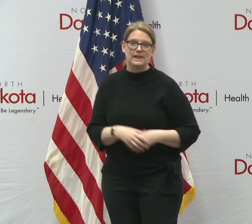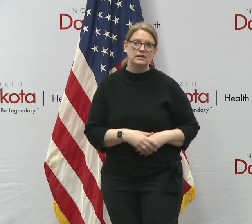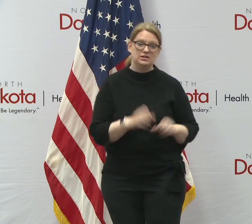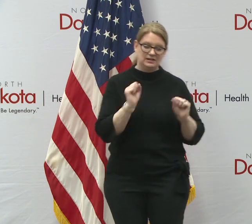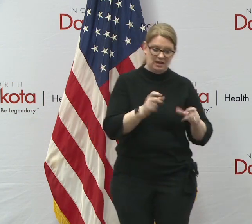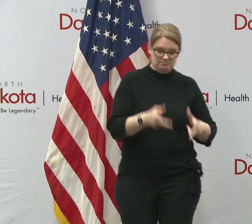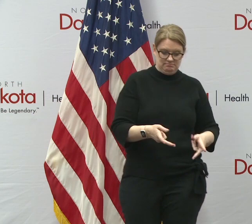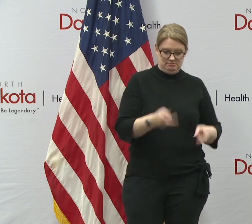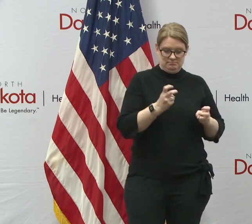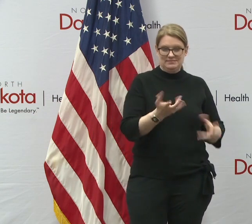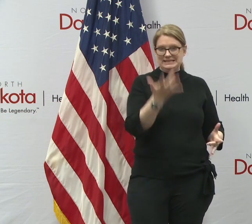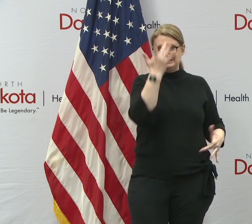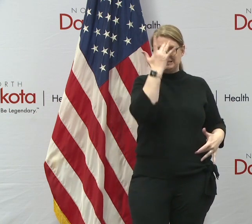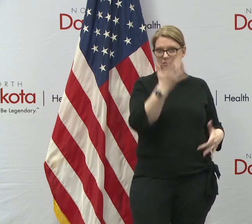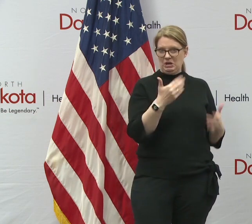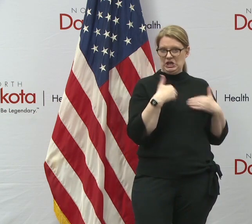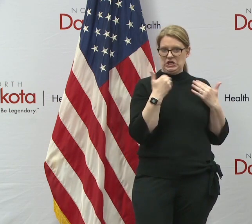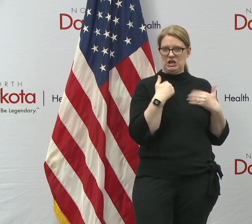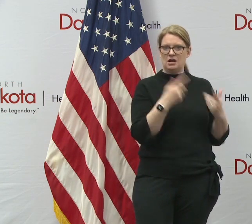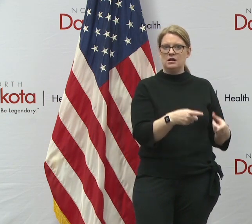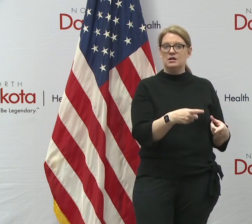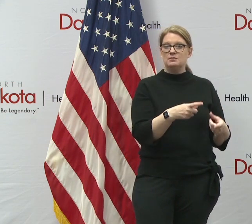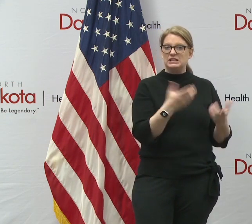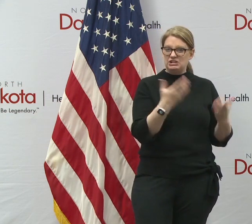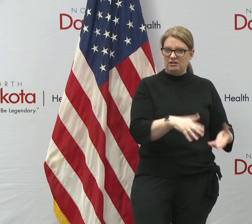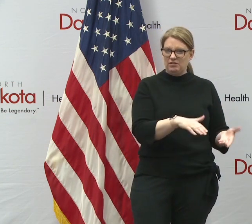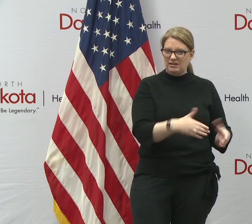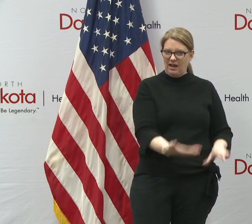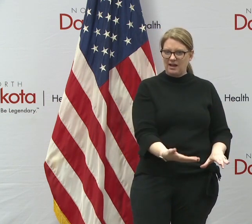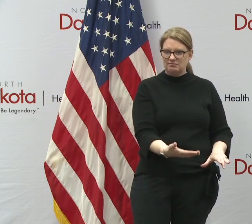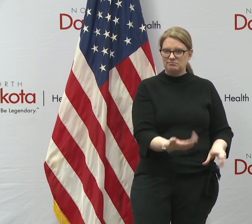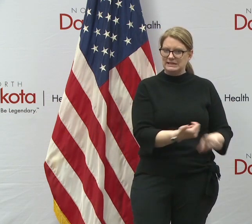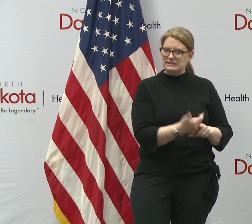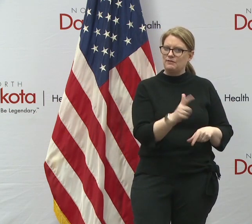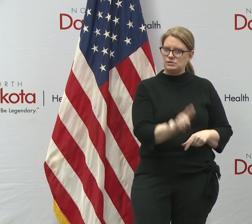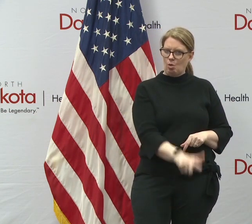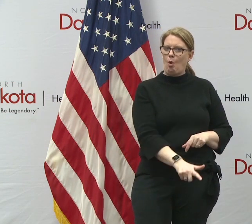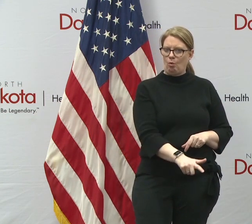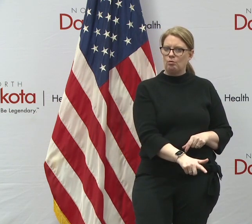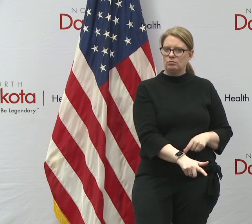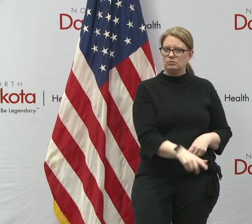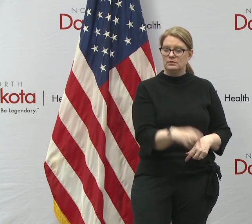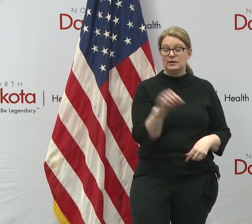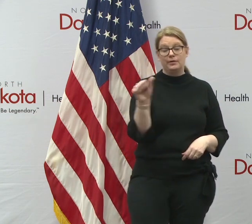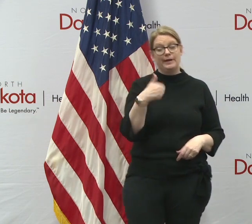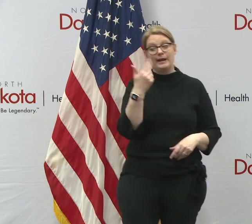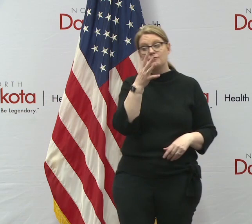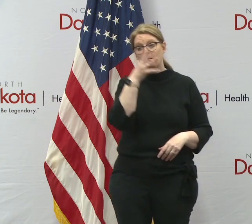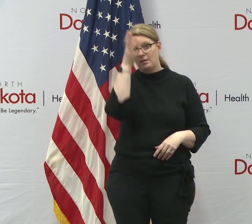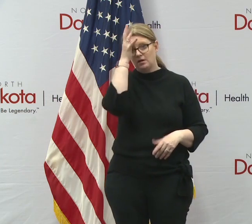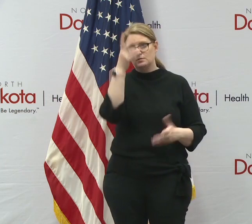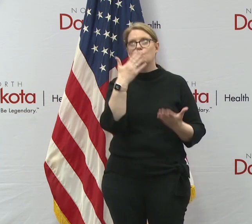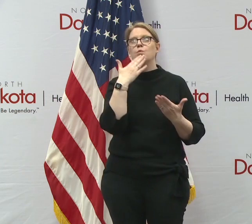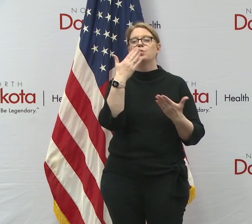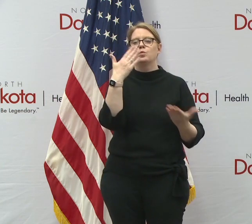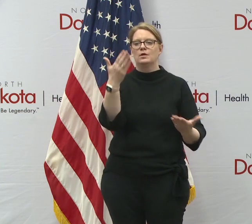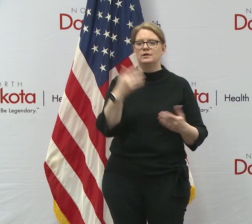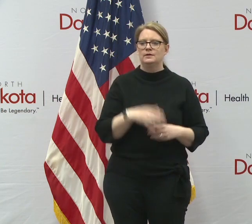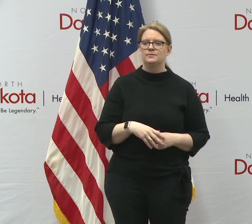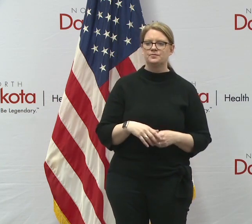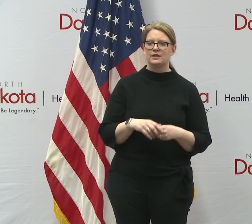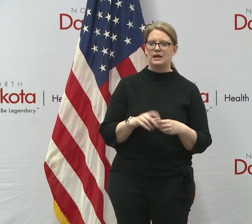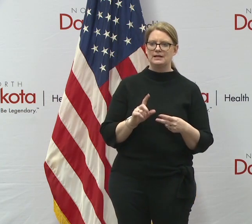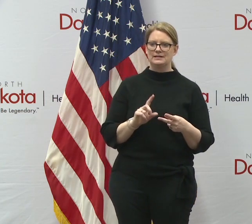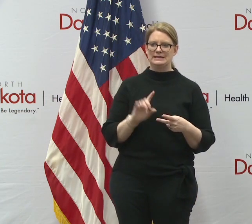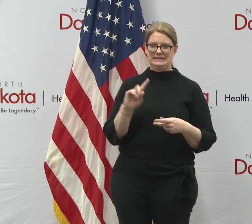your likelihood of mortality is really, really low, which is a good thing. For anybody who's a parent, grateful about that. So then the second part of